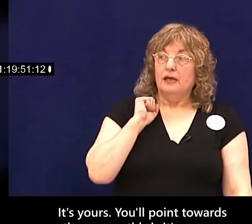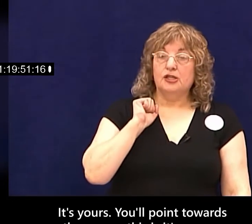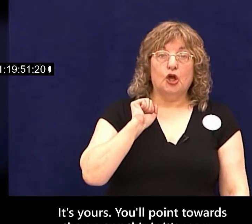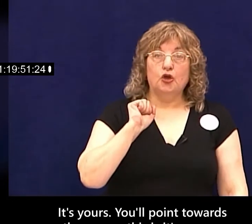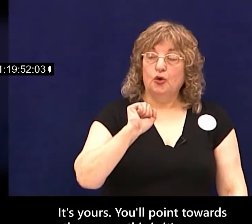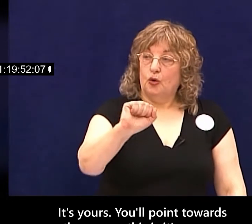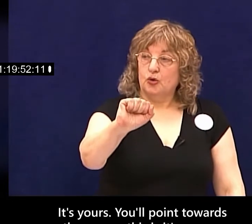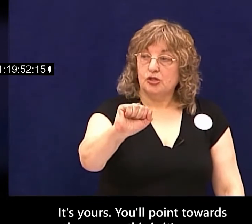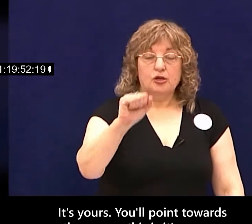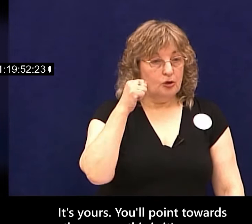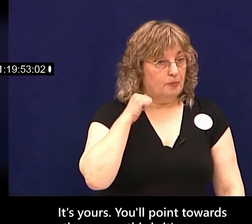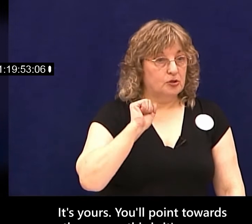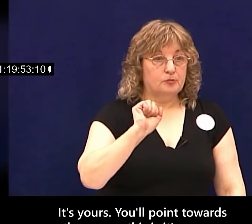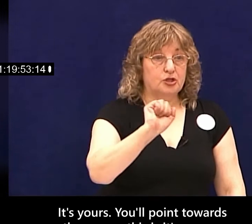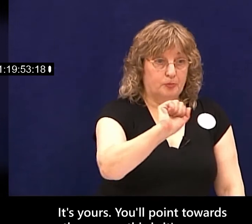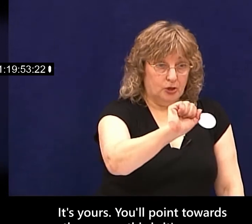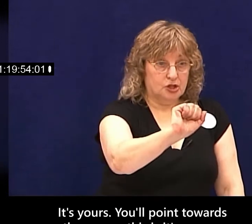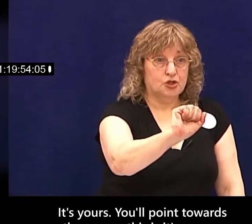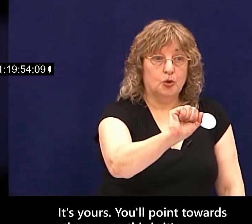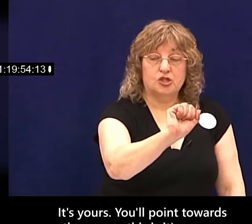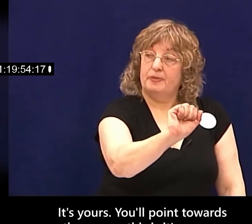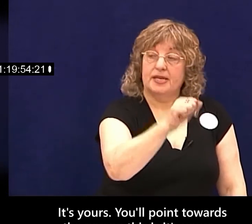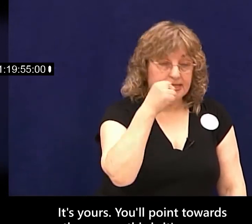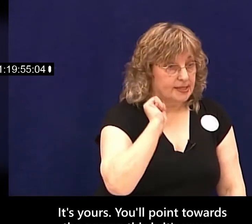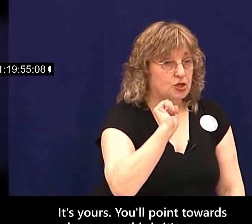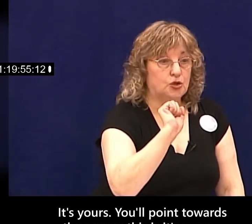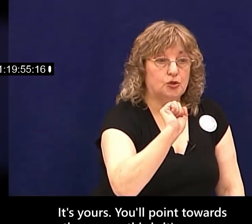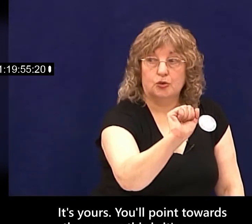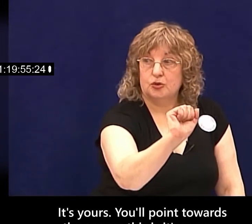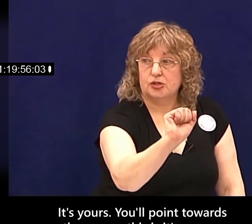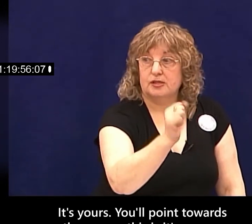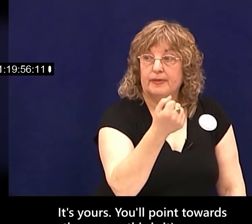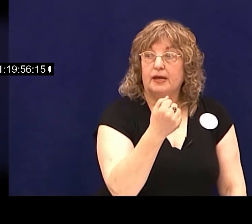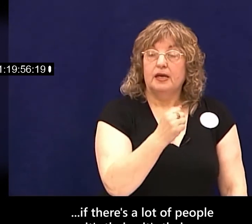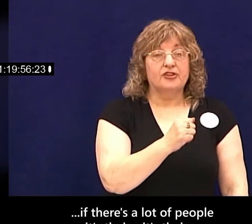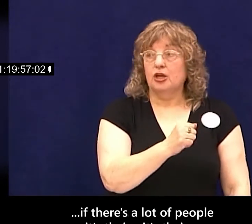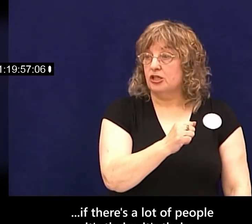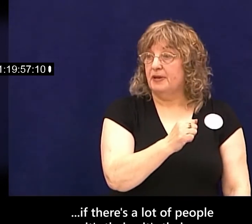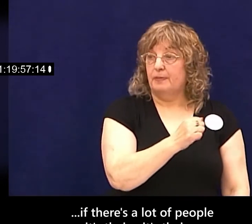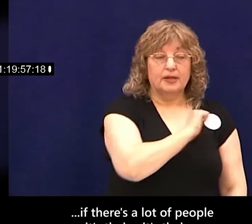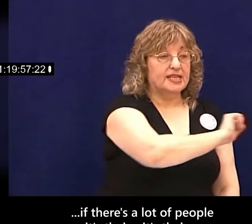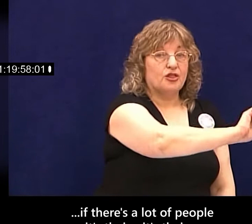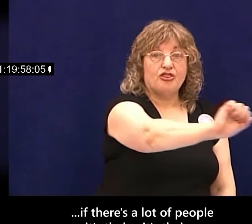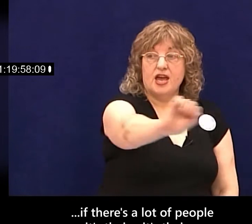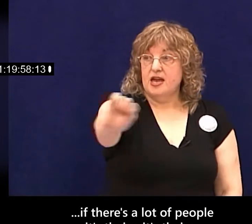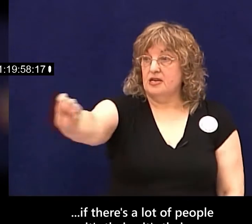It's yours. You point towards the person it is. It's yours. If there's a lot of people, it's